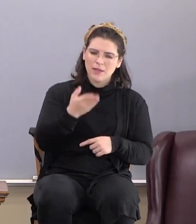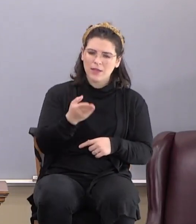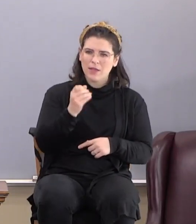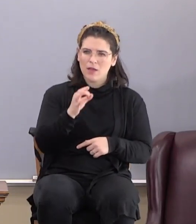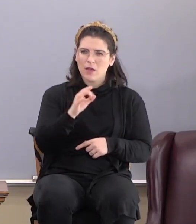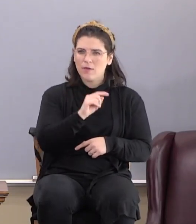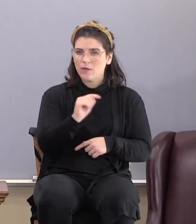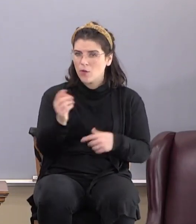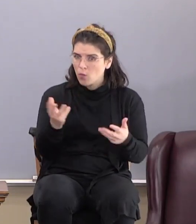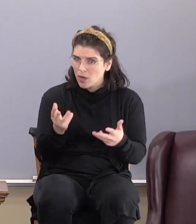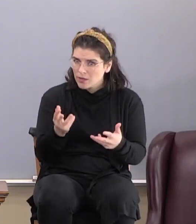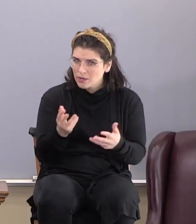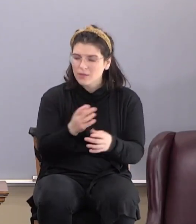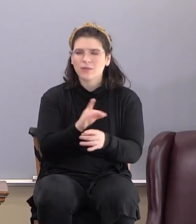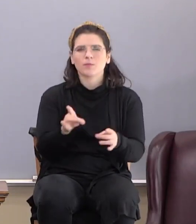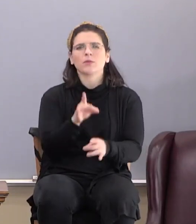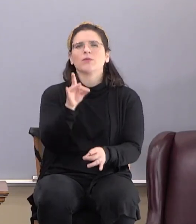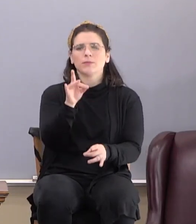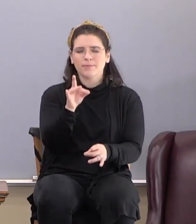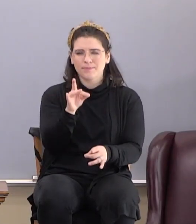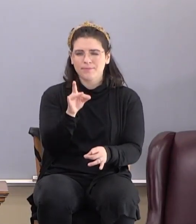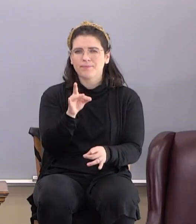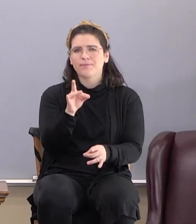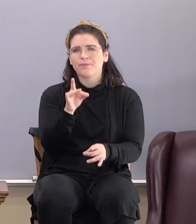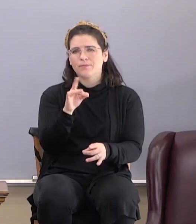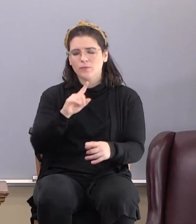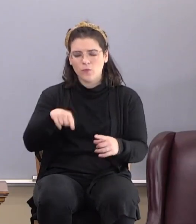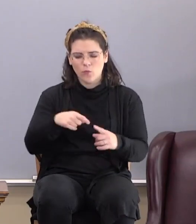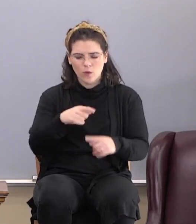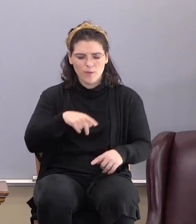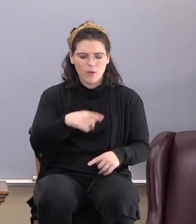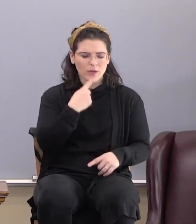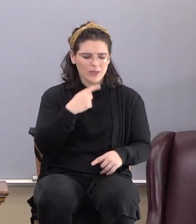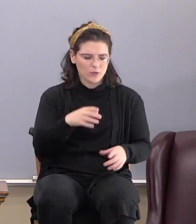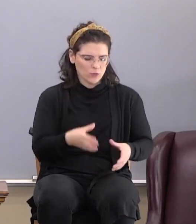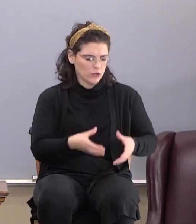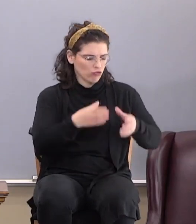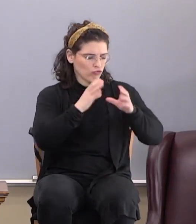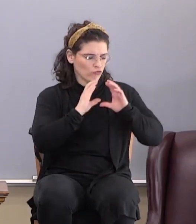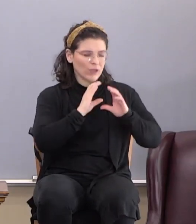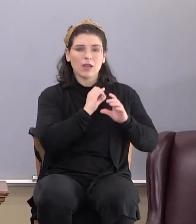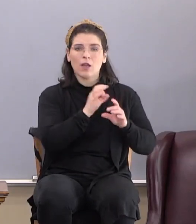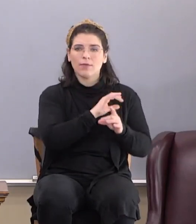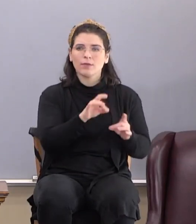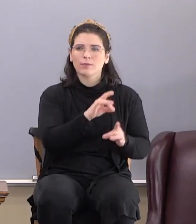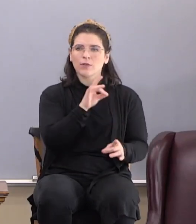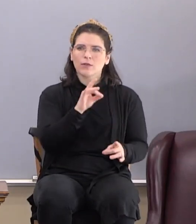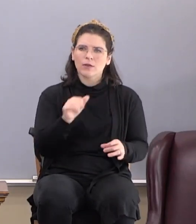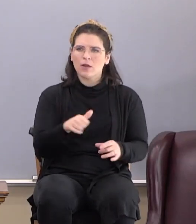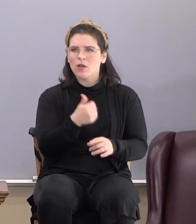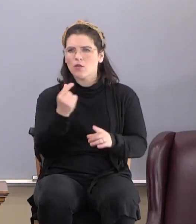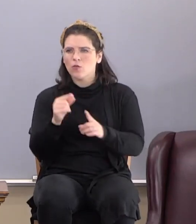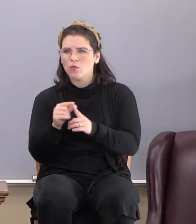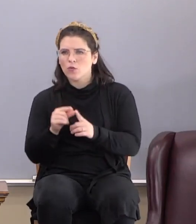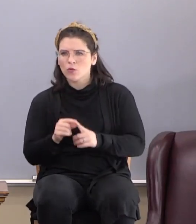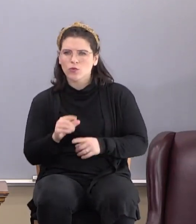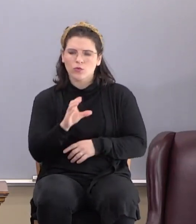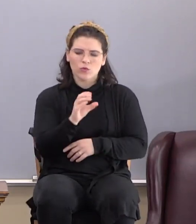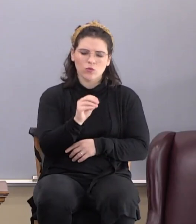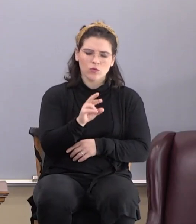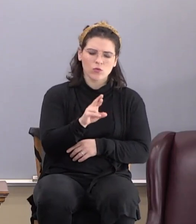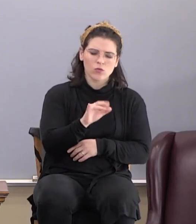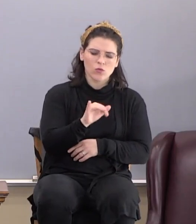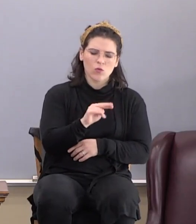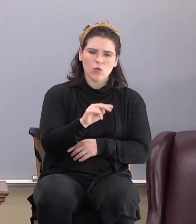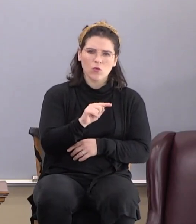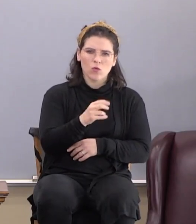who? The Spirit. So when Paul says we drink of the Spirit, in other words, the Corinthians, as well as you and I,